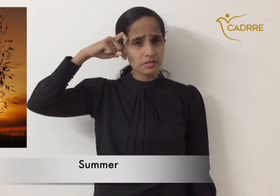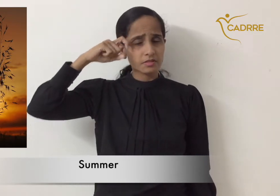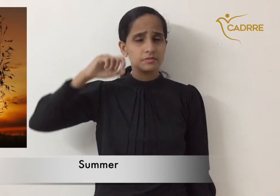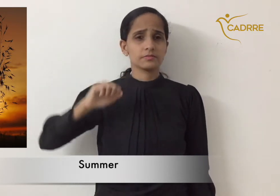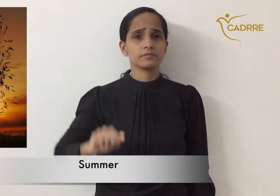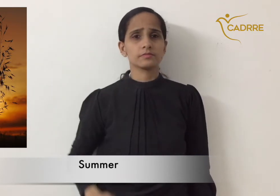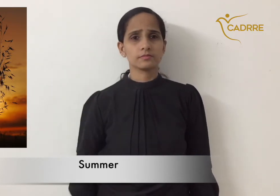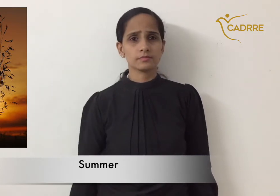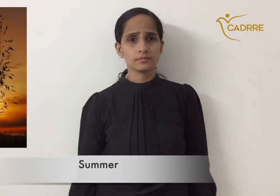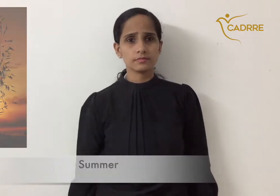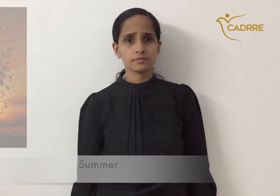Summer.